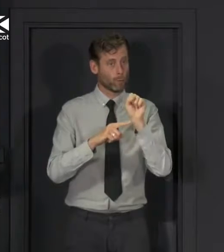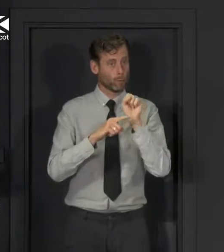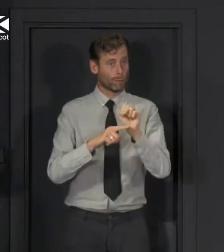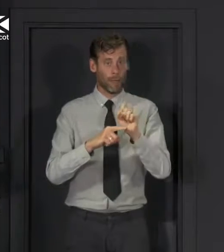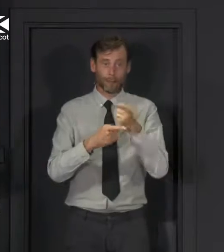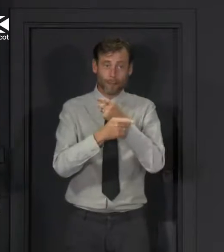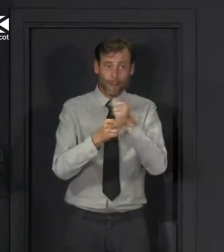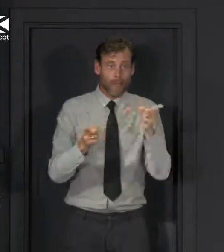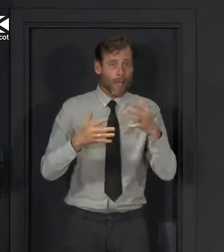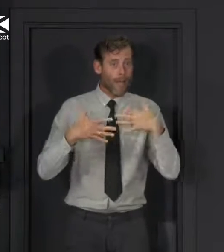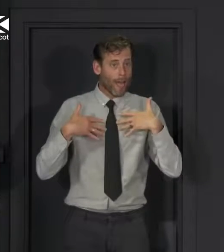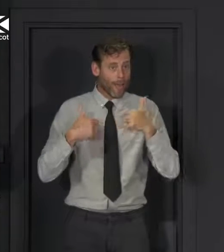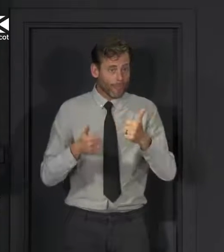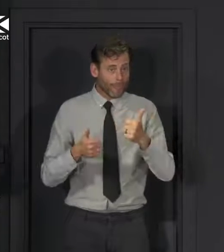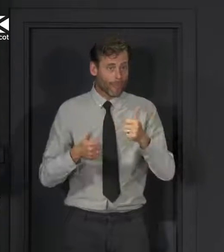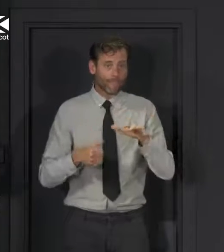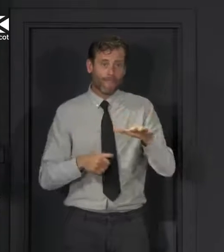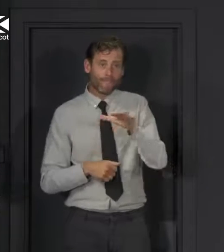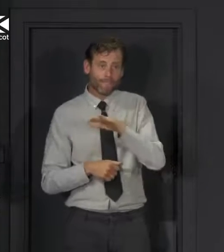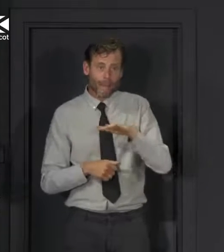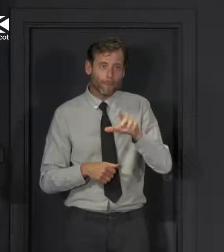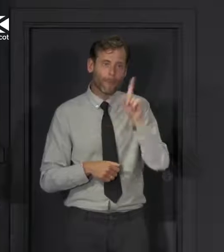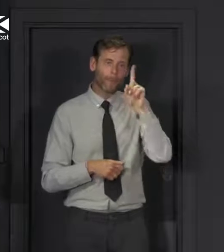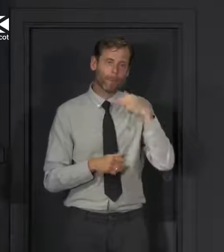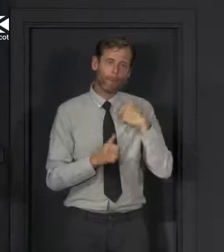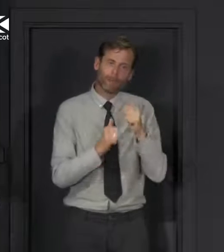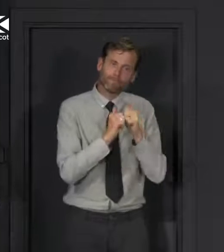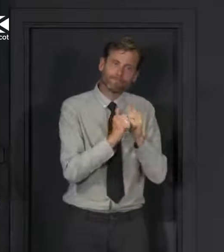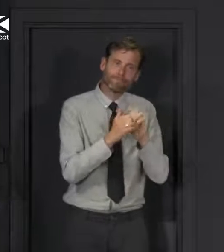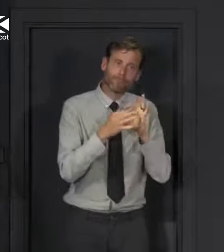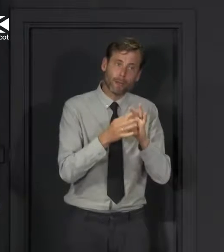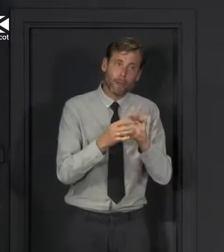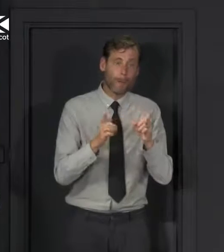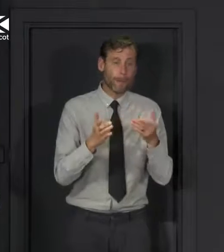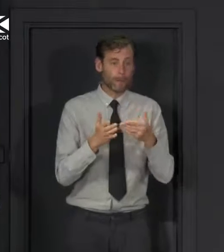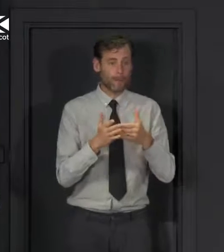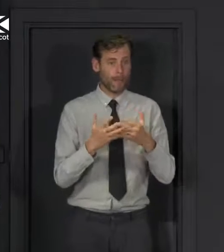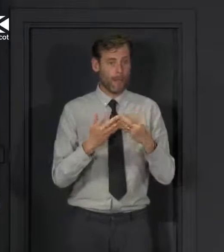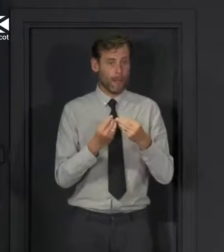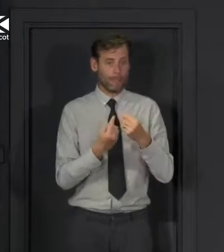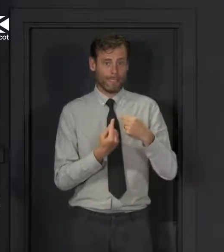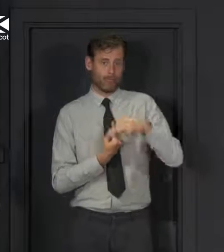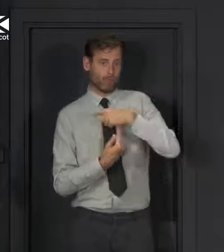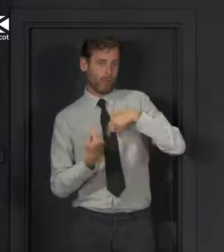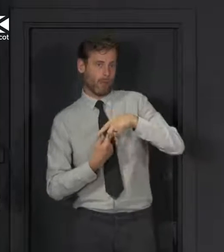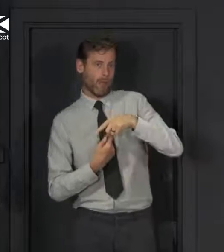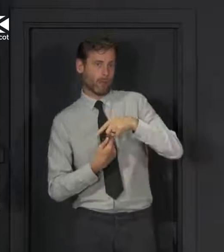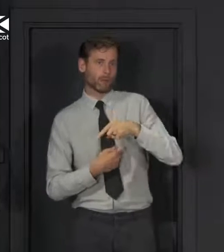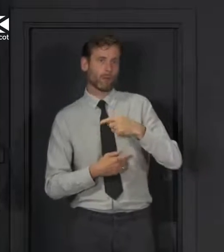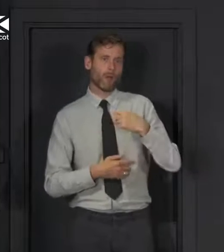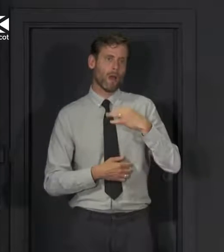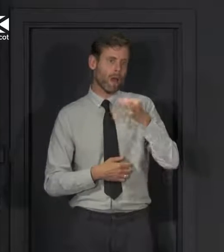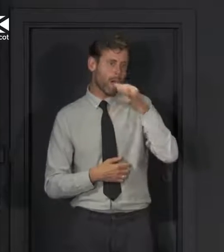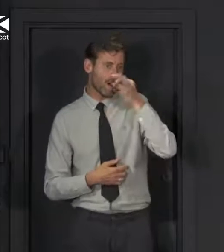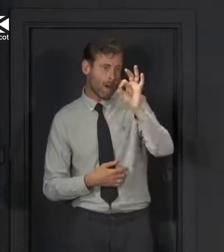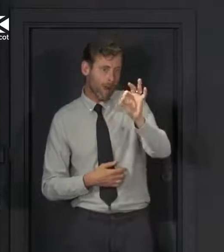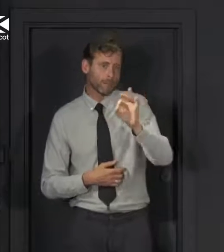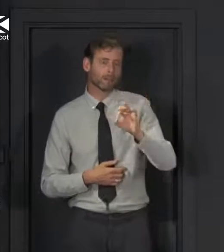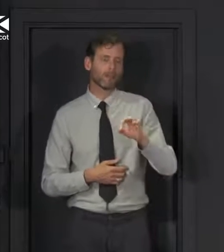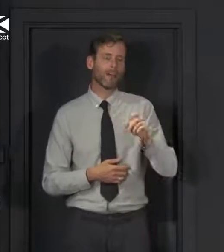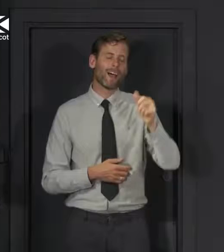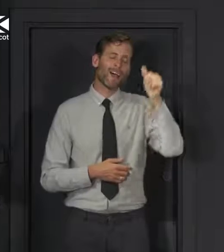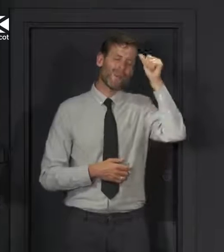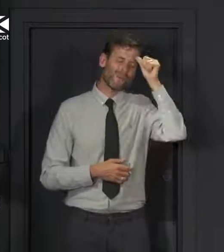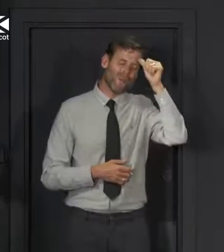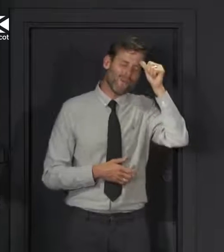health, the health of our family and our loved ones, and the health of each other. So to everyone who, I know